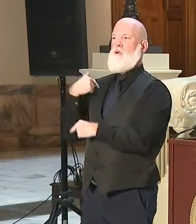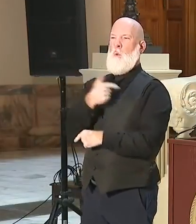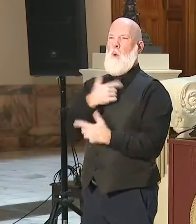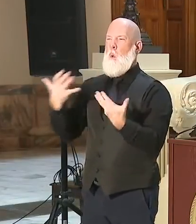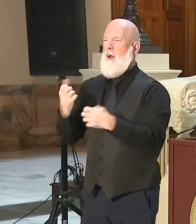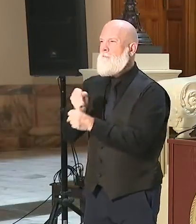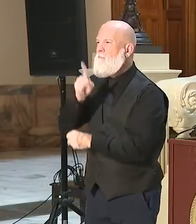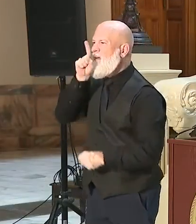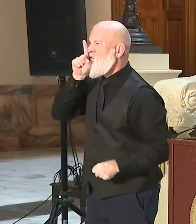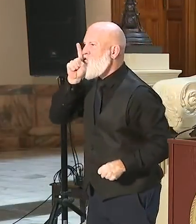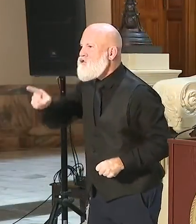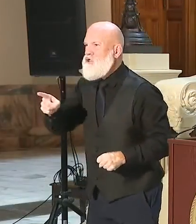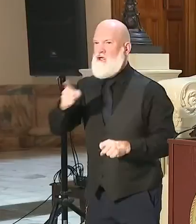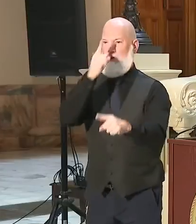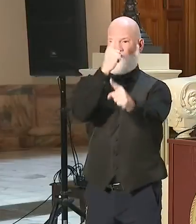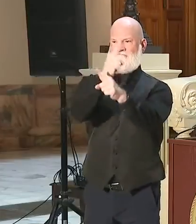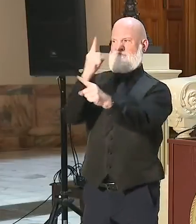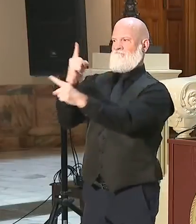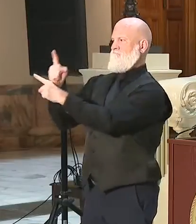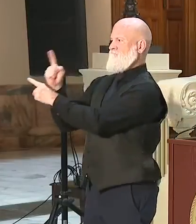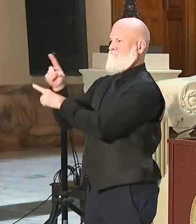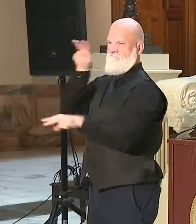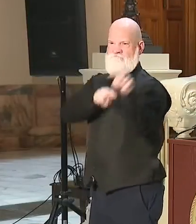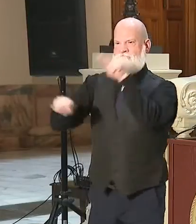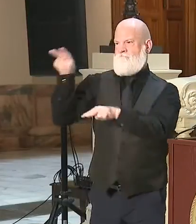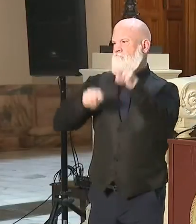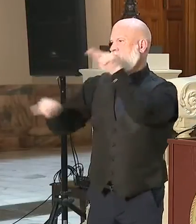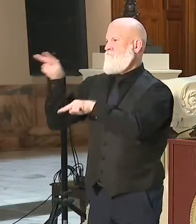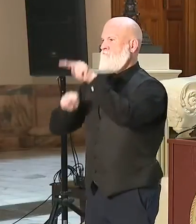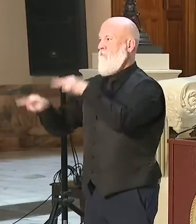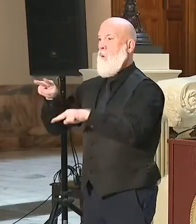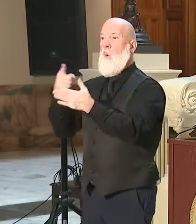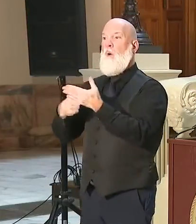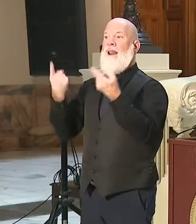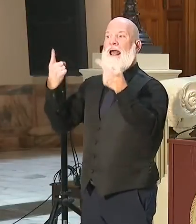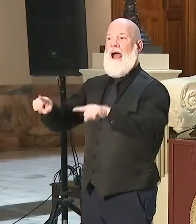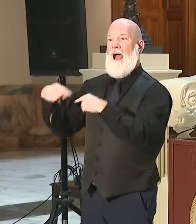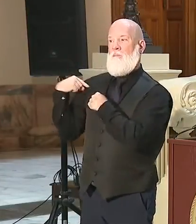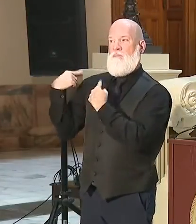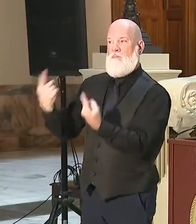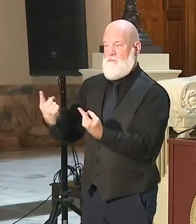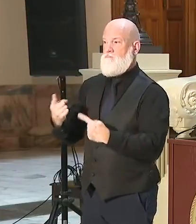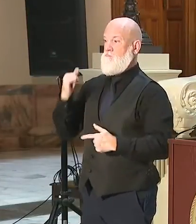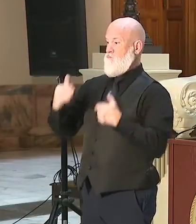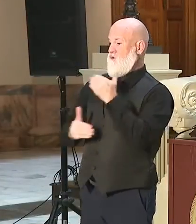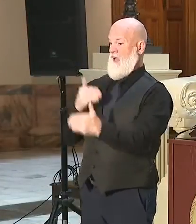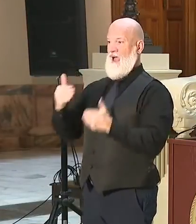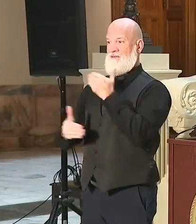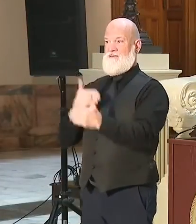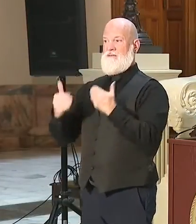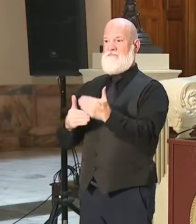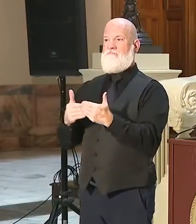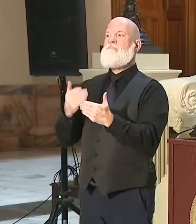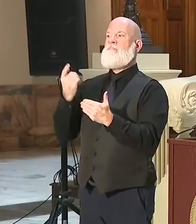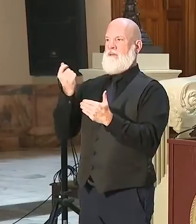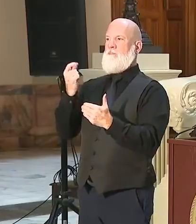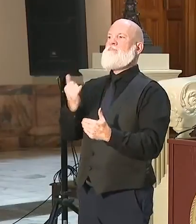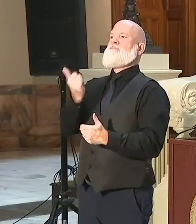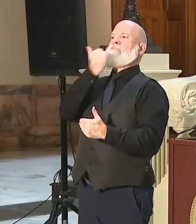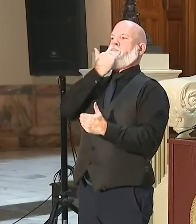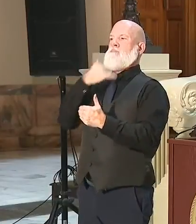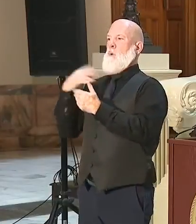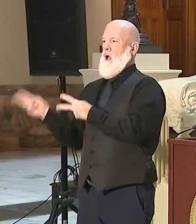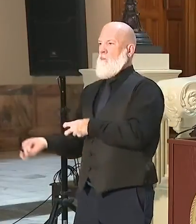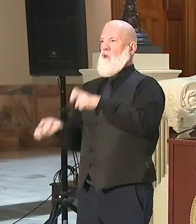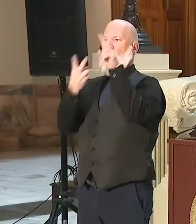situation. What happened there was, again, bad process. They uploaded results on Friday. They